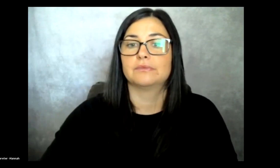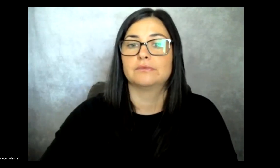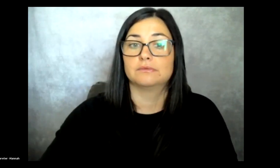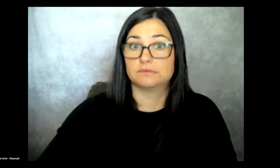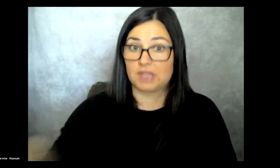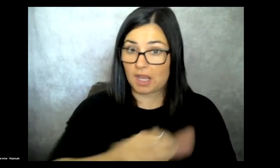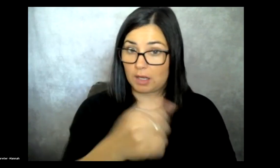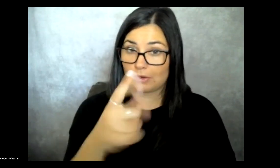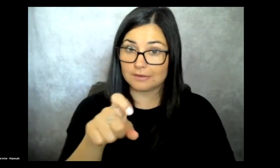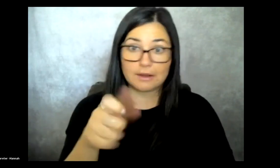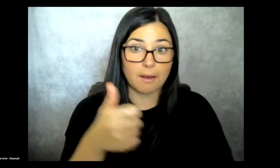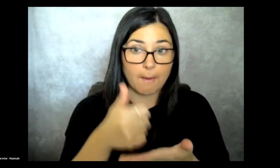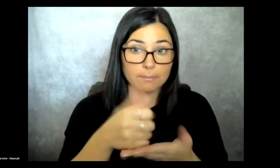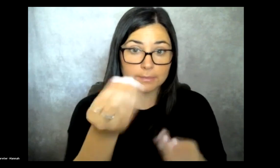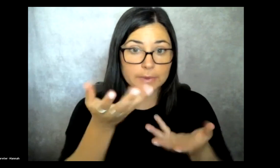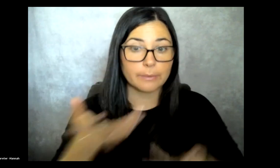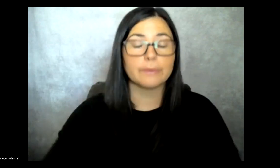matter.